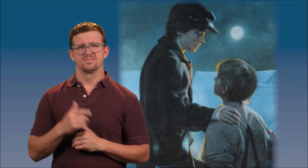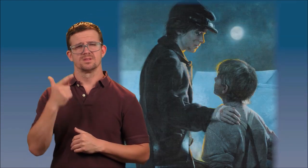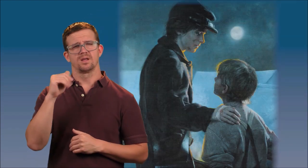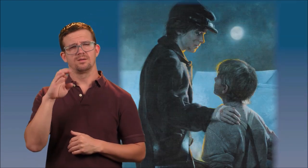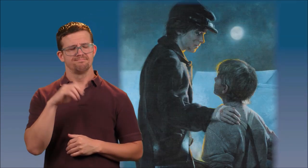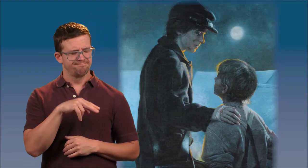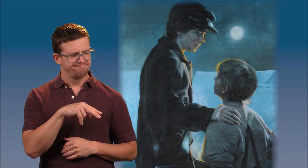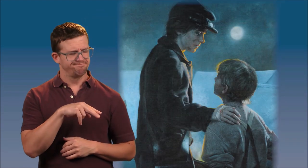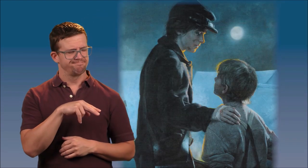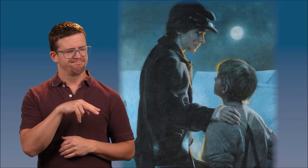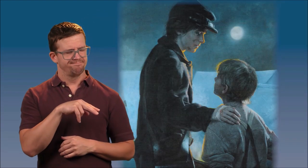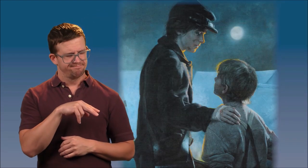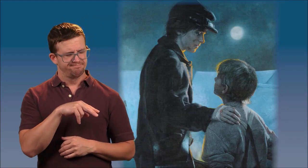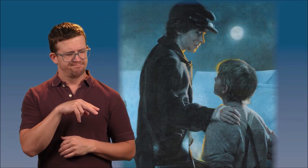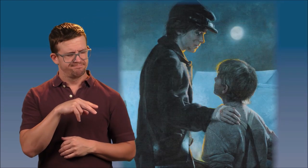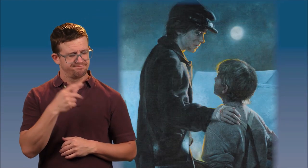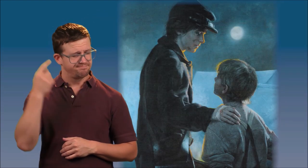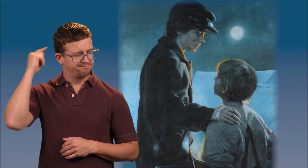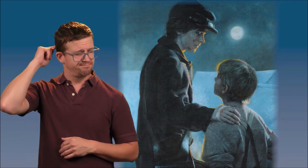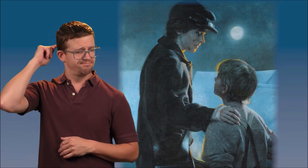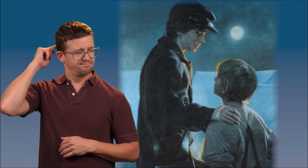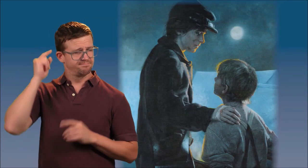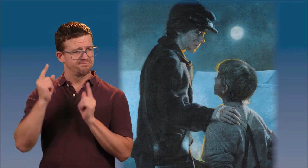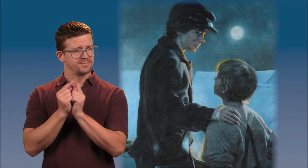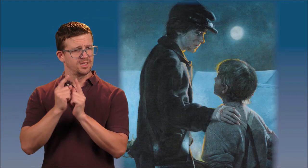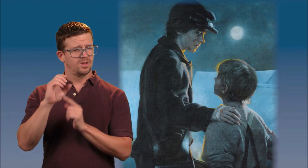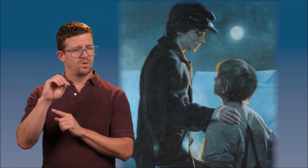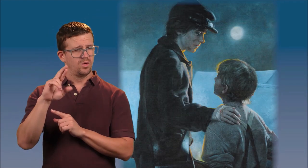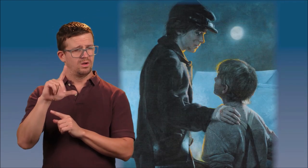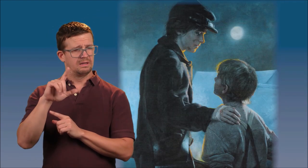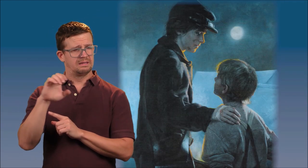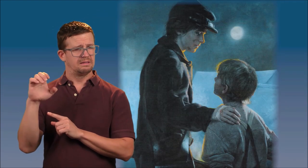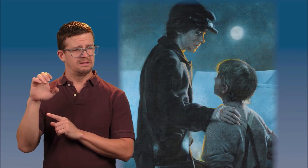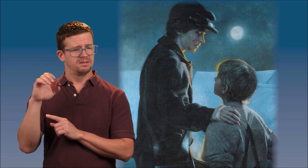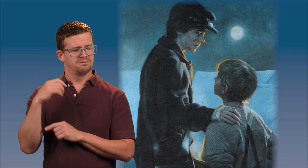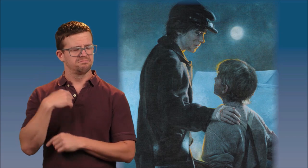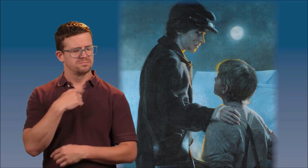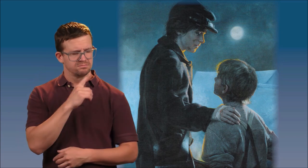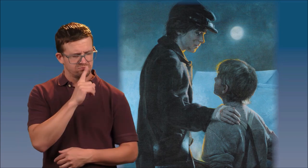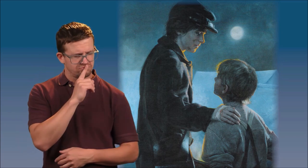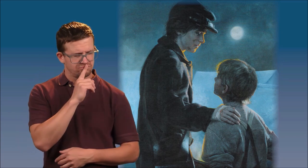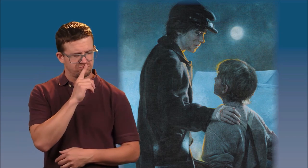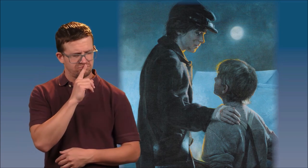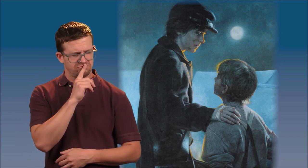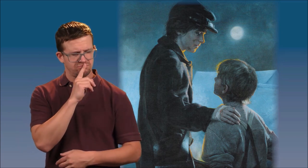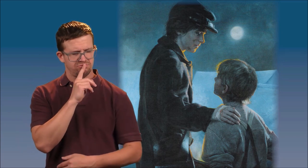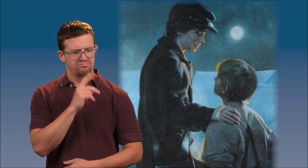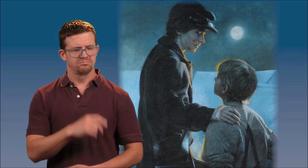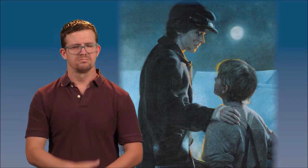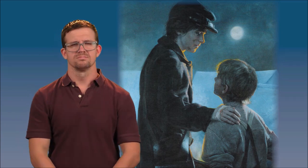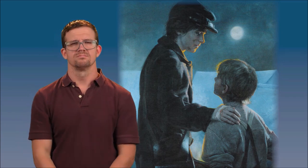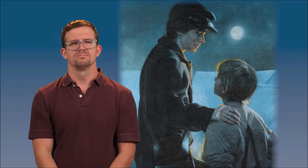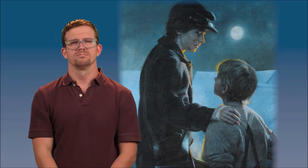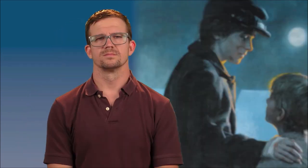Gabe, some of them aren't any older than me. Gabe nodded, but didn't tell Davy about Orly.